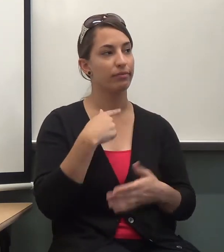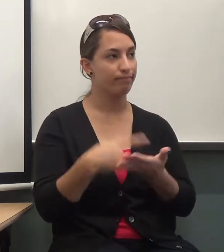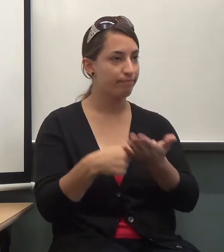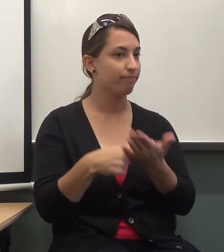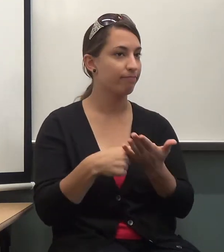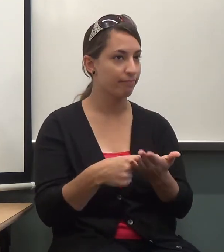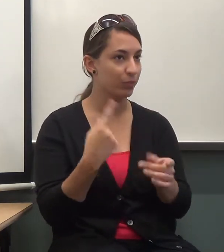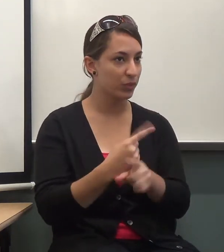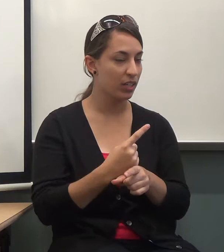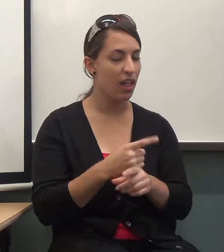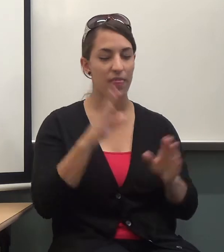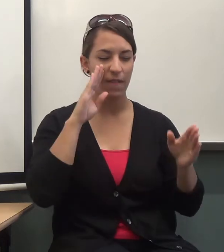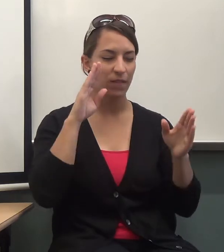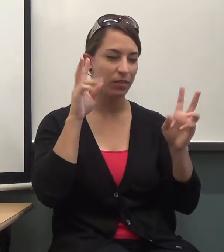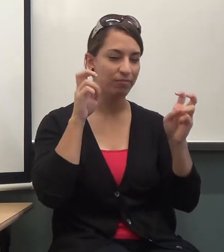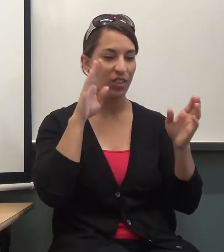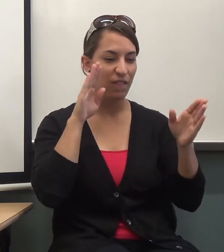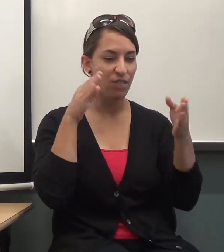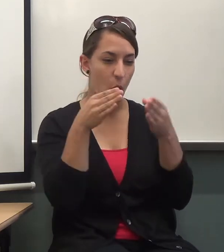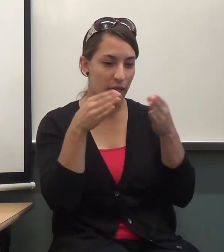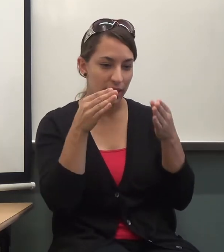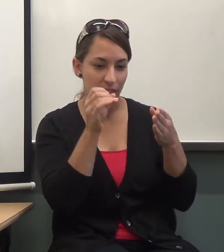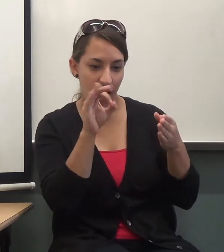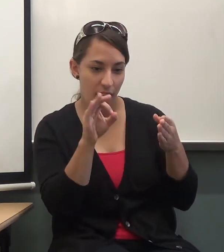the focus, if you will, of our paragraph or our sentence, okay?